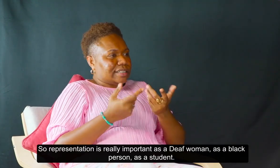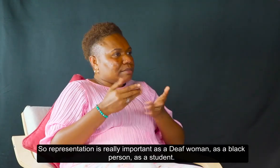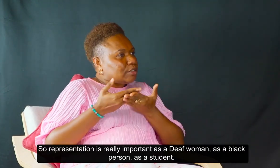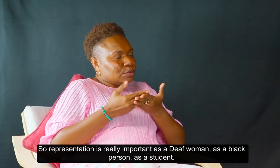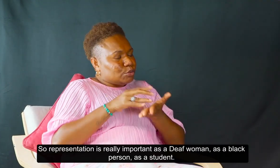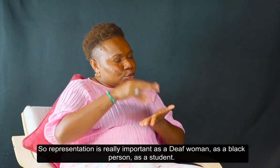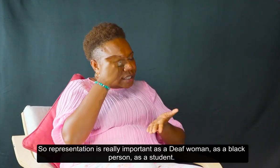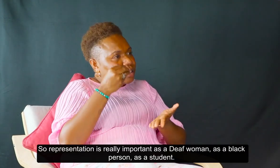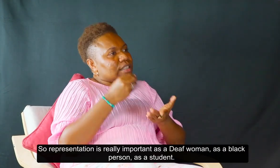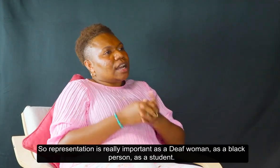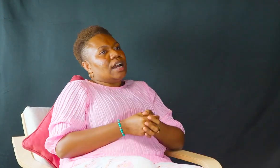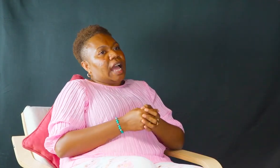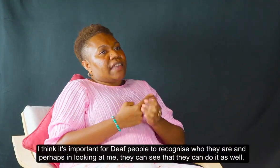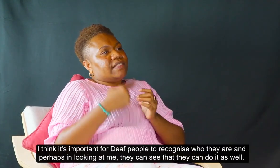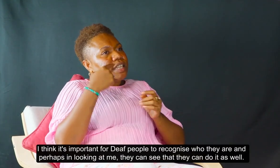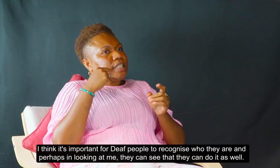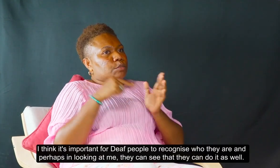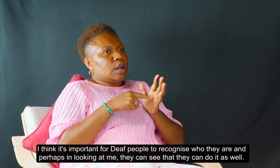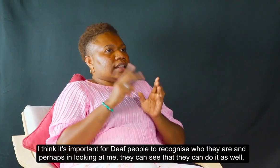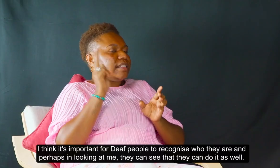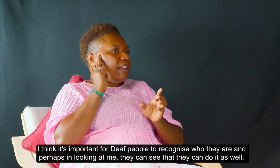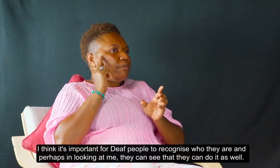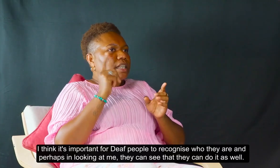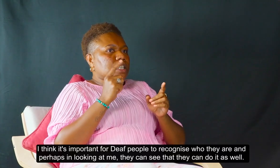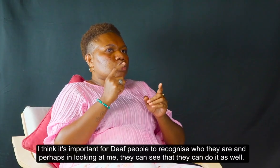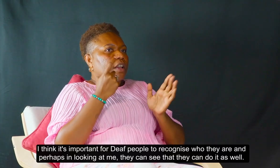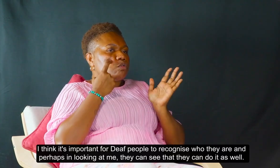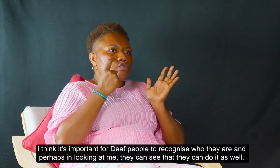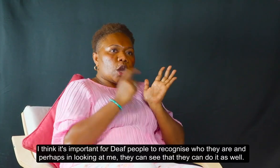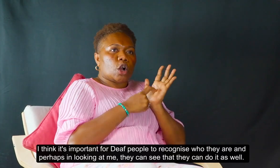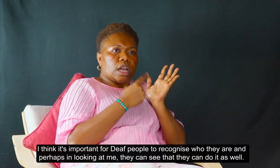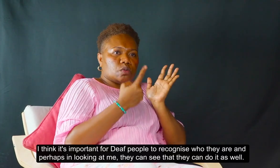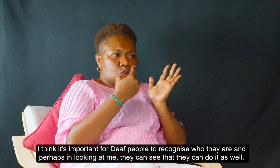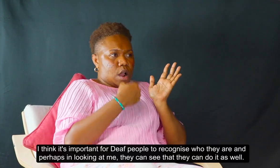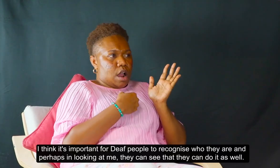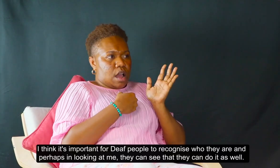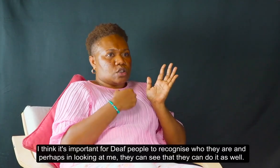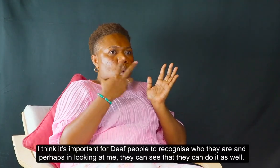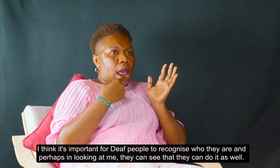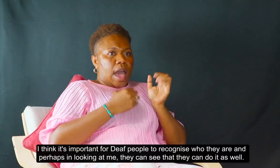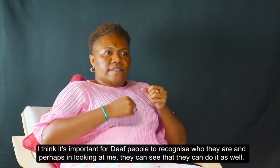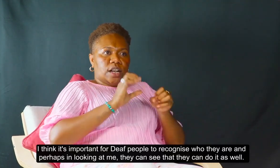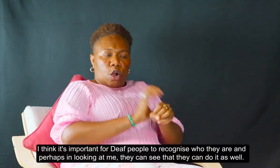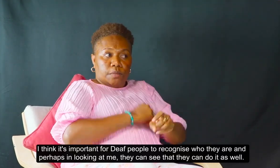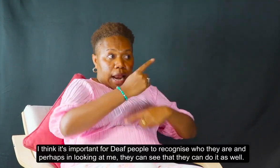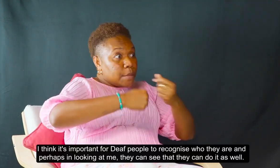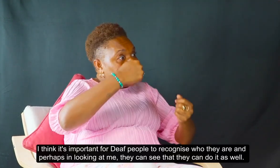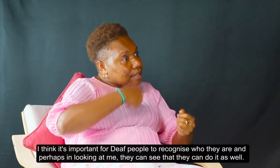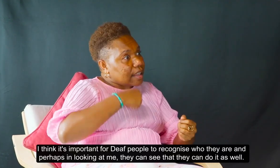person, as a student, I think it's important for deaf people to recognize who they are. And